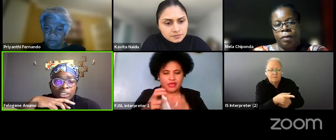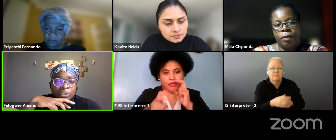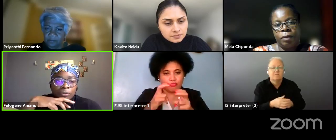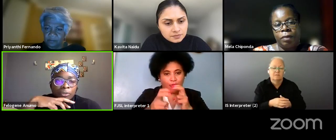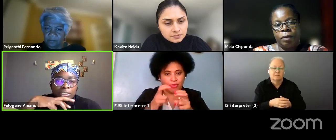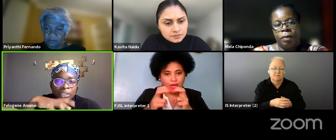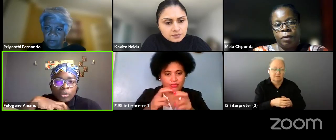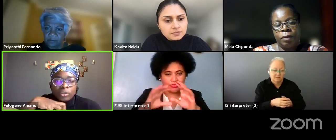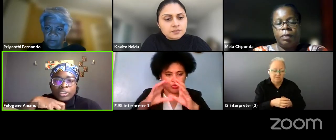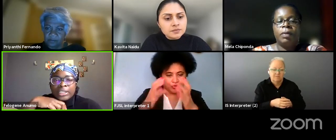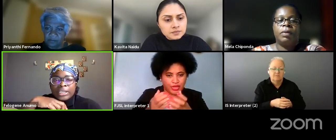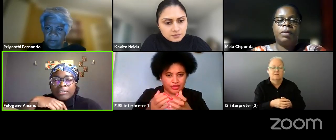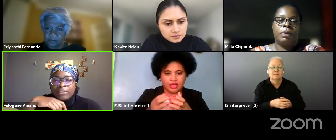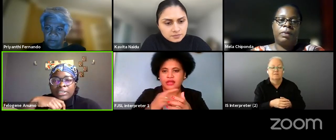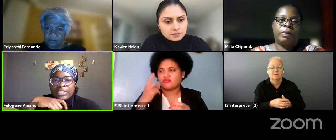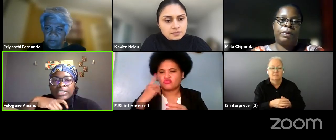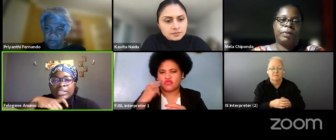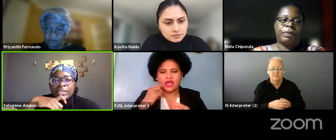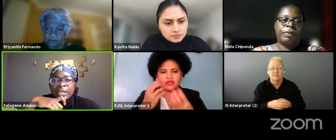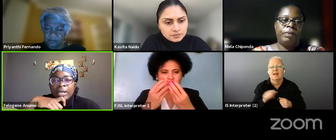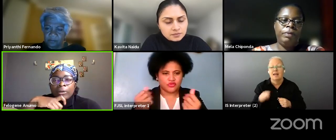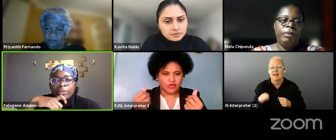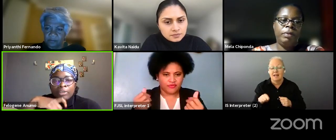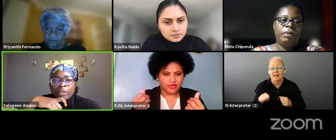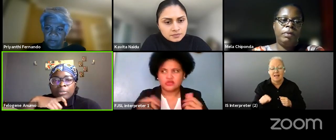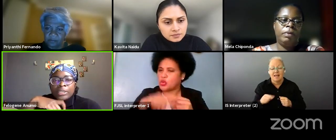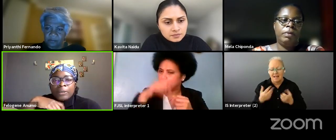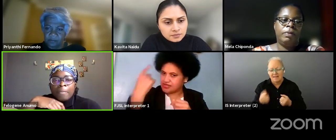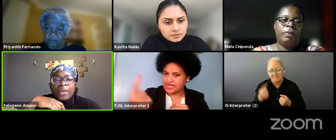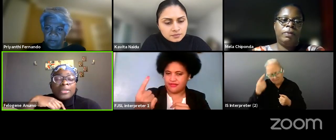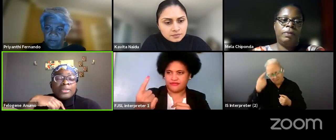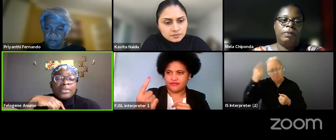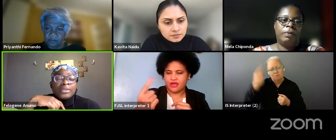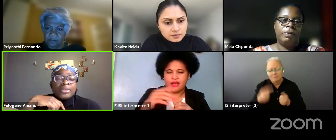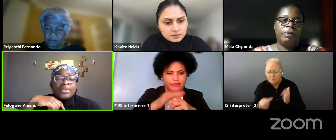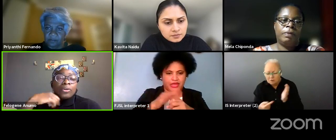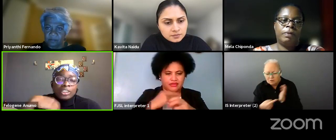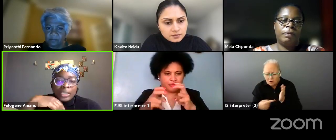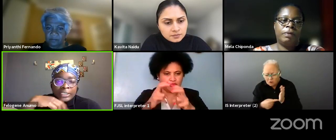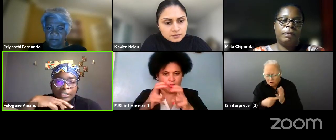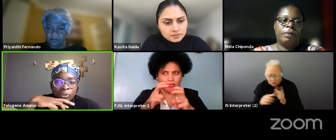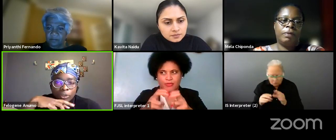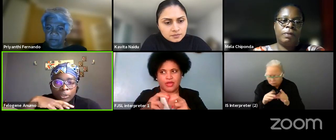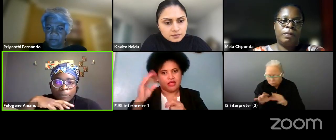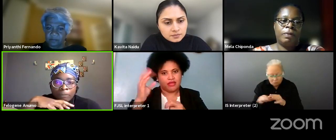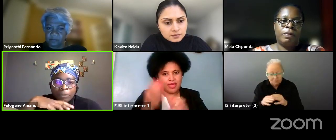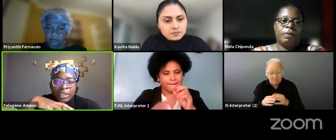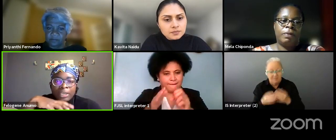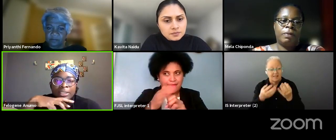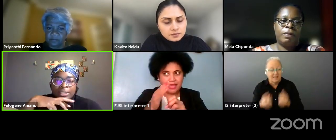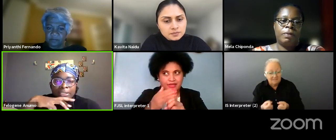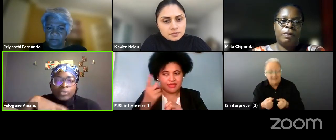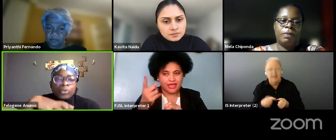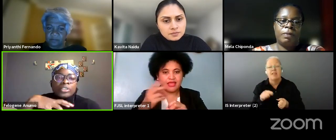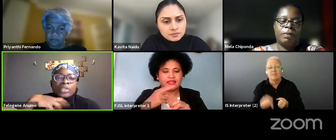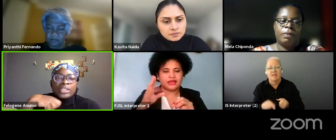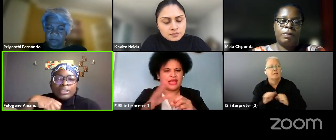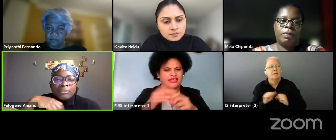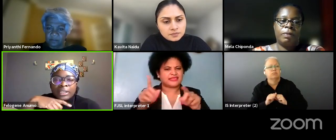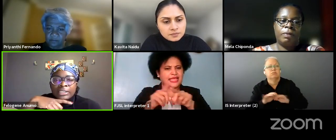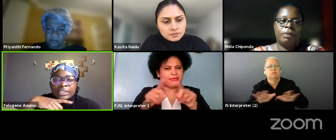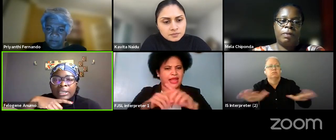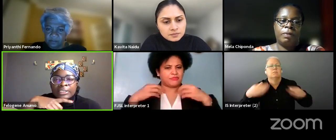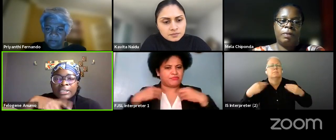reduced regulation for the technologies that they have invented or developed. And then they commercialize the solution. And then this goes into